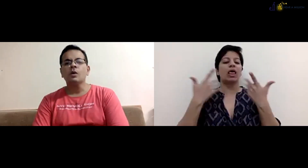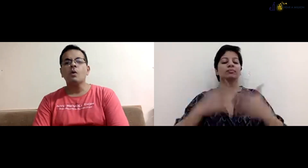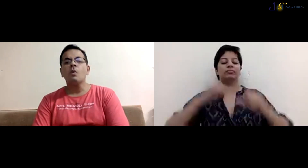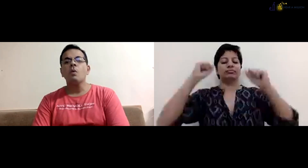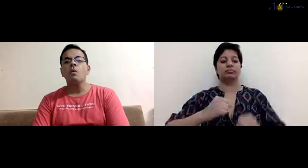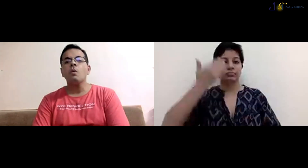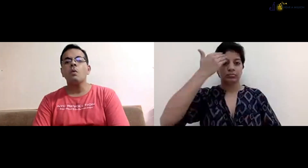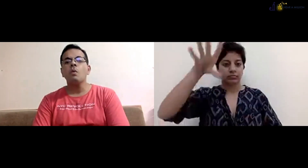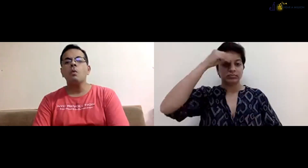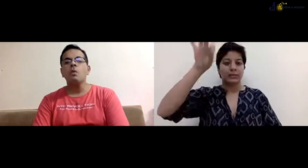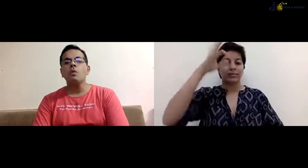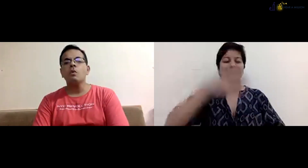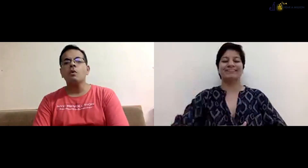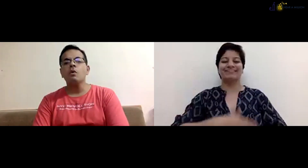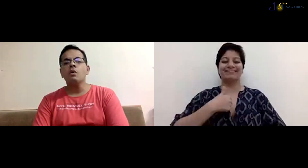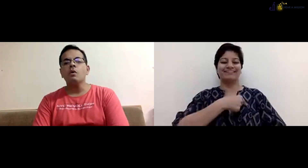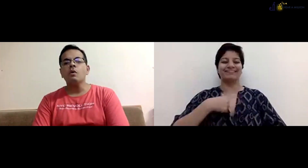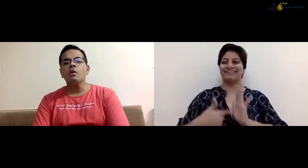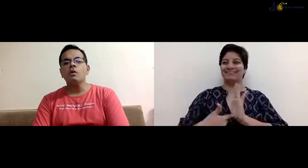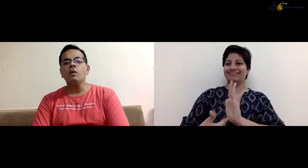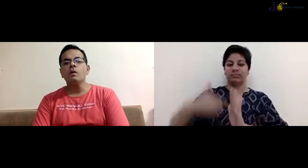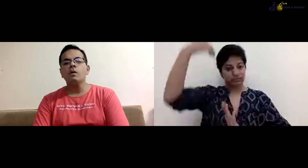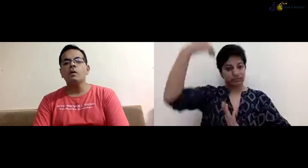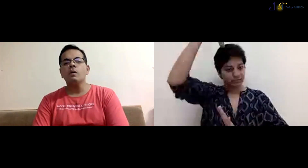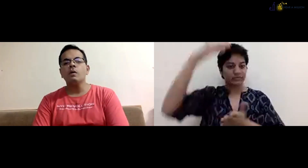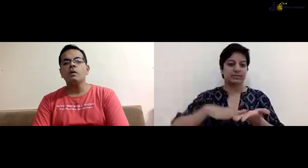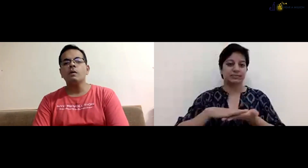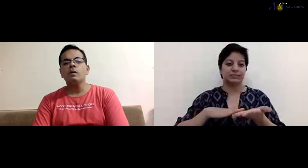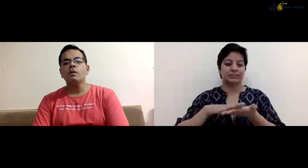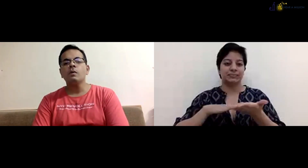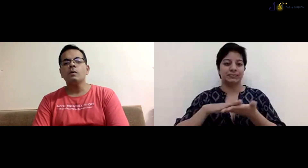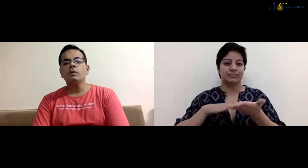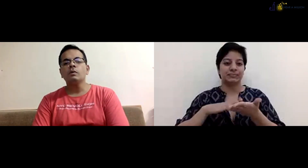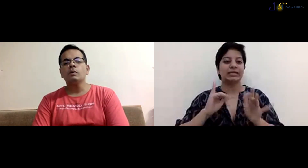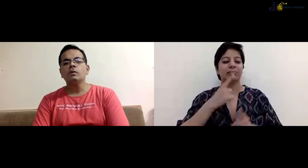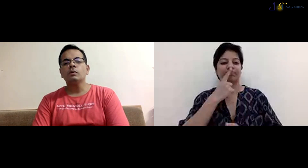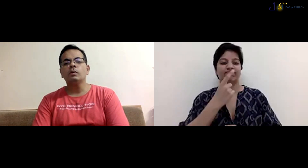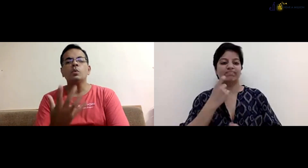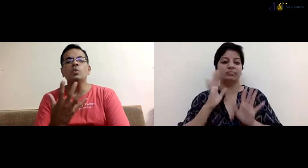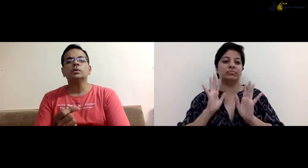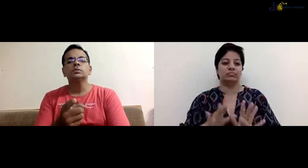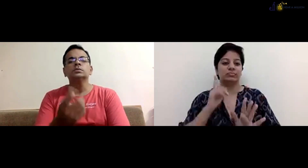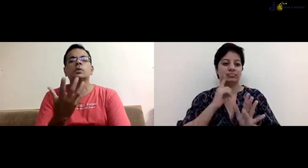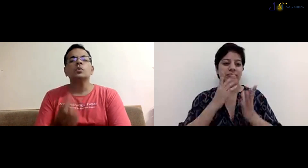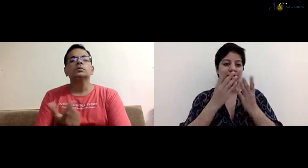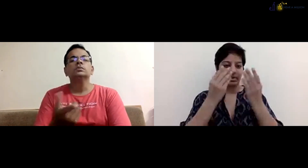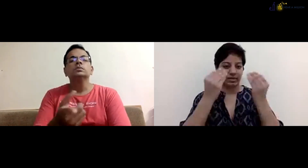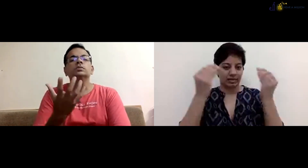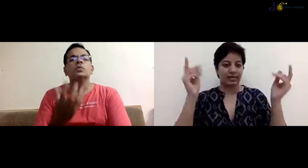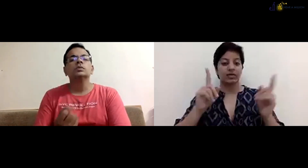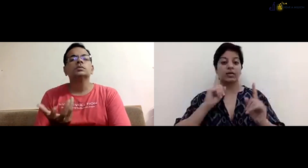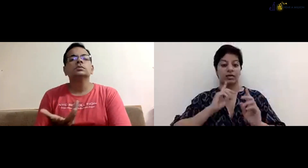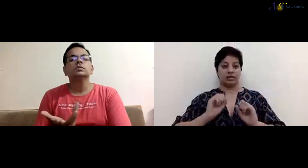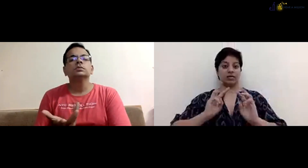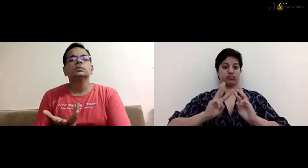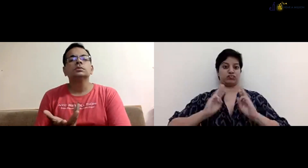it should be like small, so I can see clearly the signing and I can see what's going on.